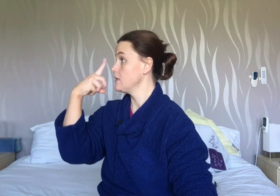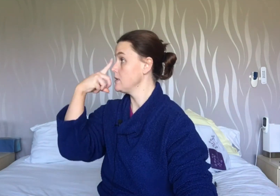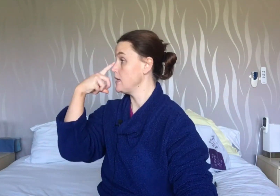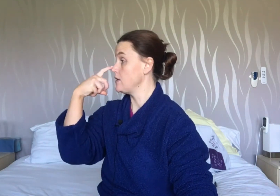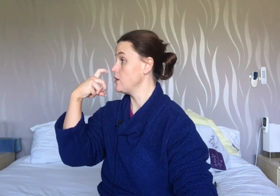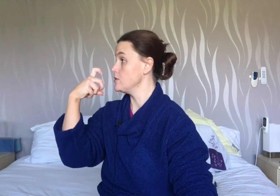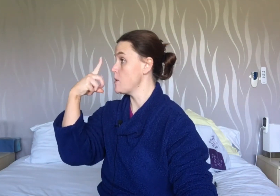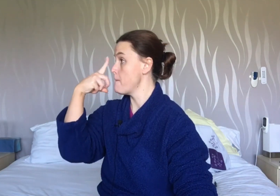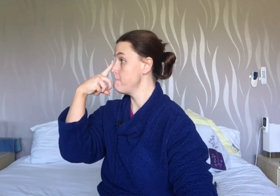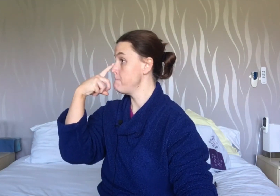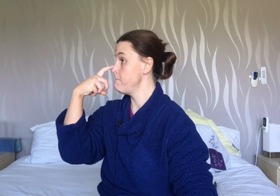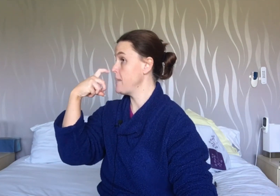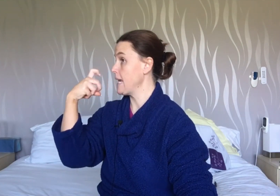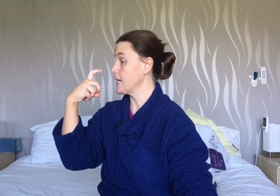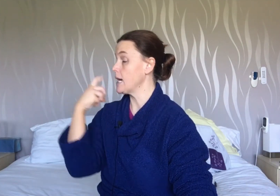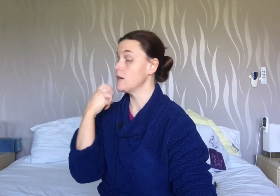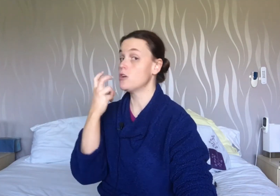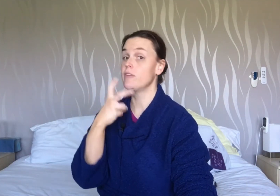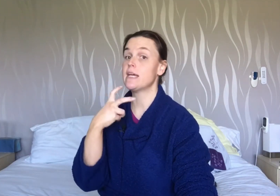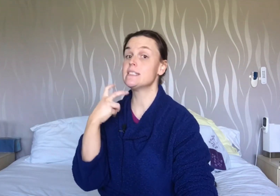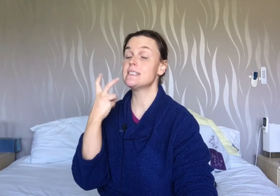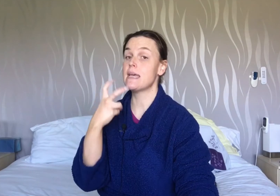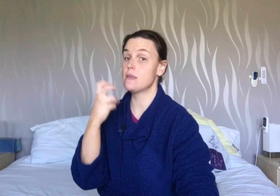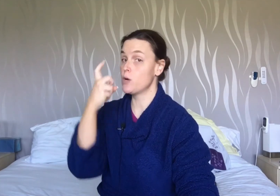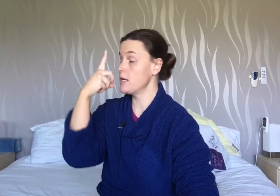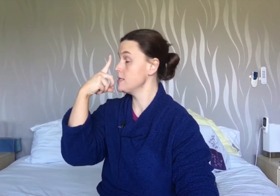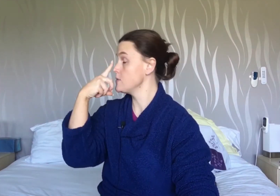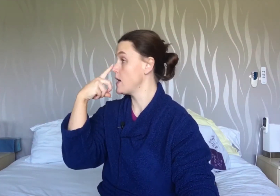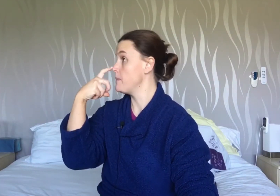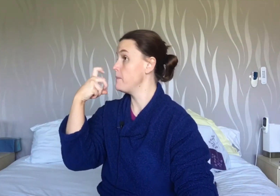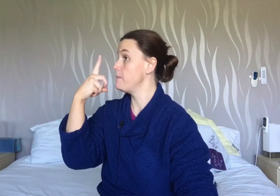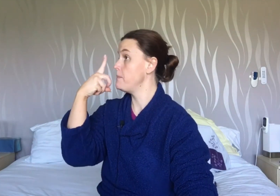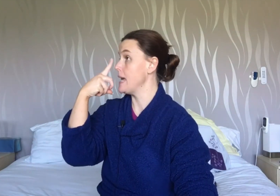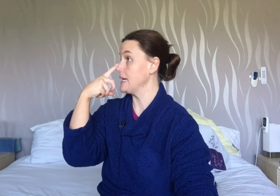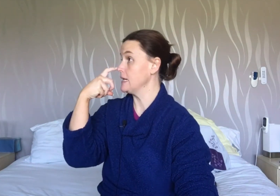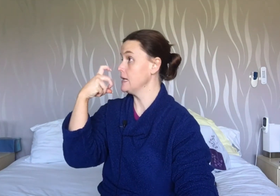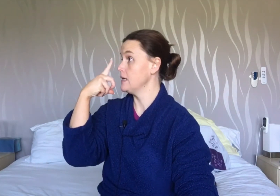Down your nose. Pink. And don't forget to say the words as well. Pink.